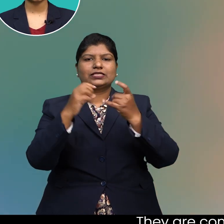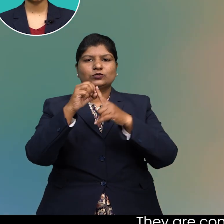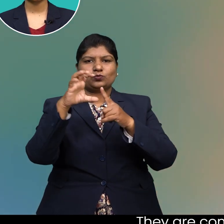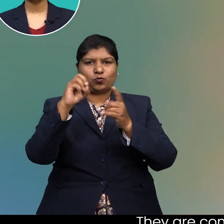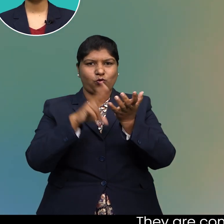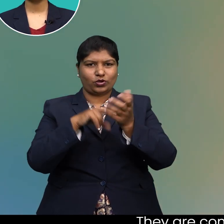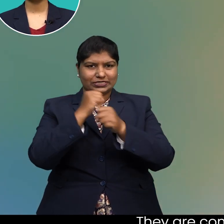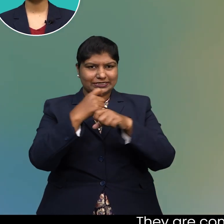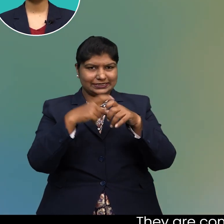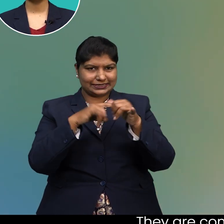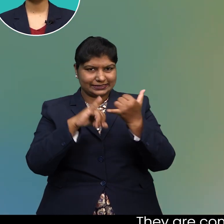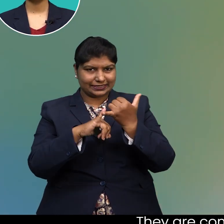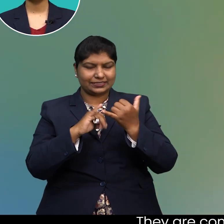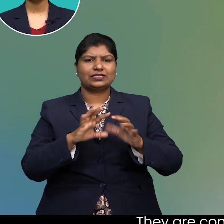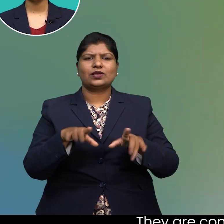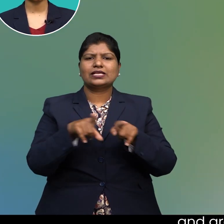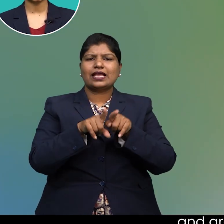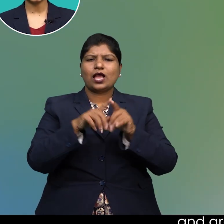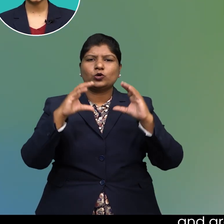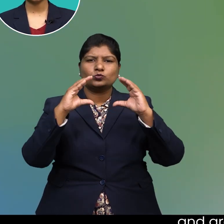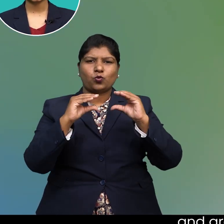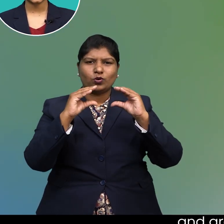the body design found.